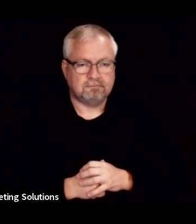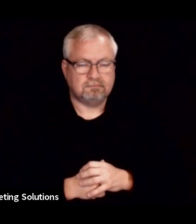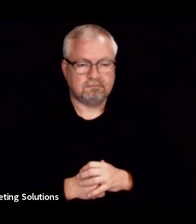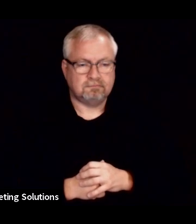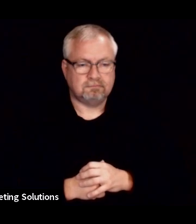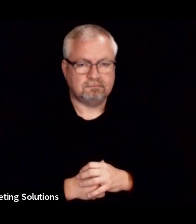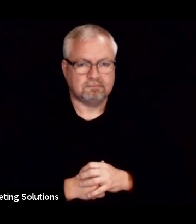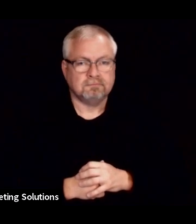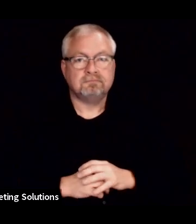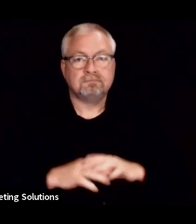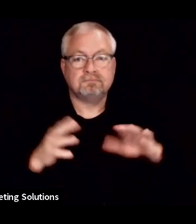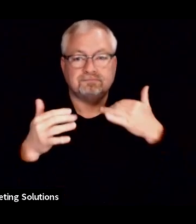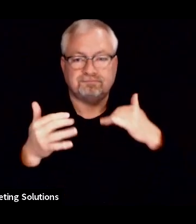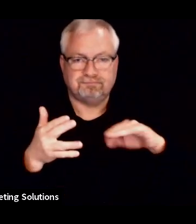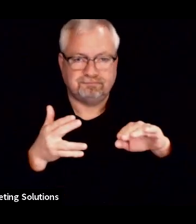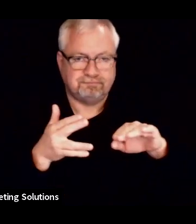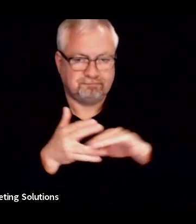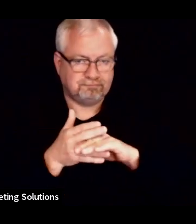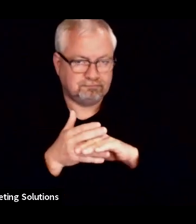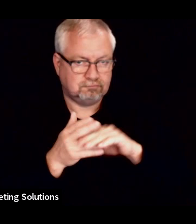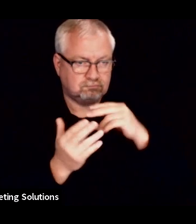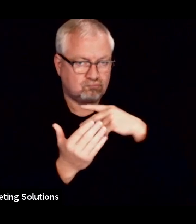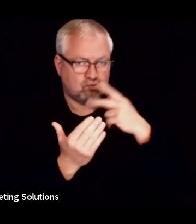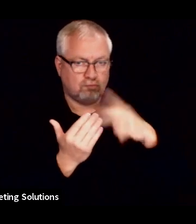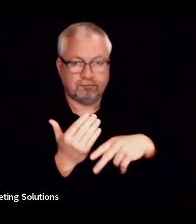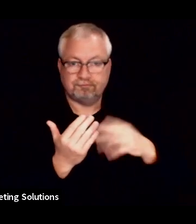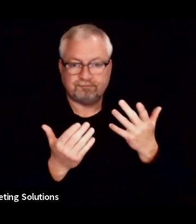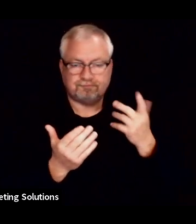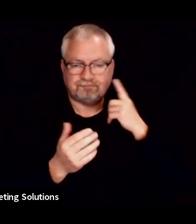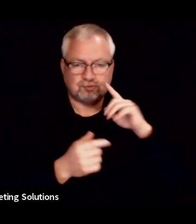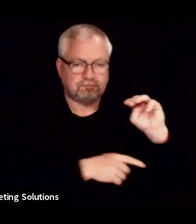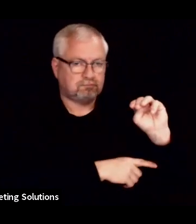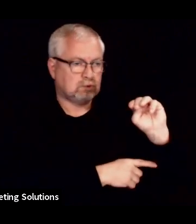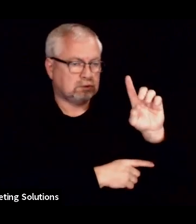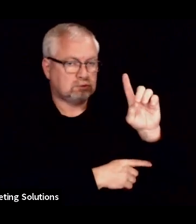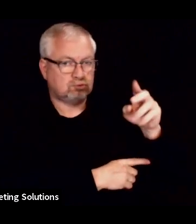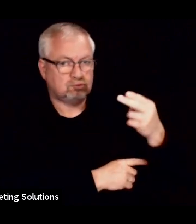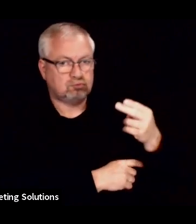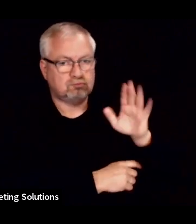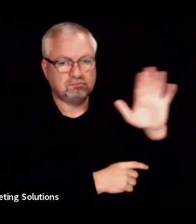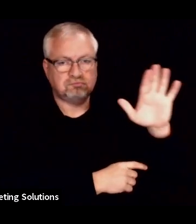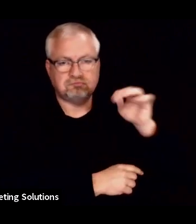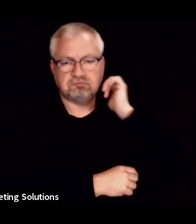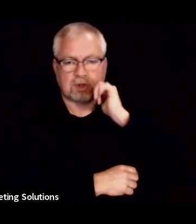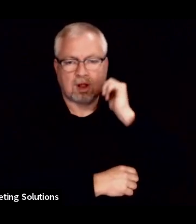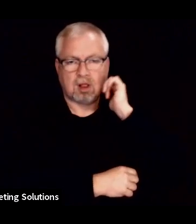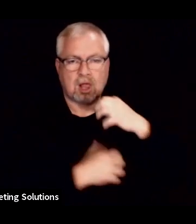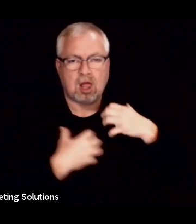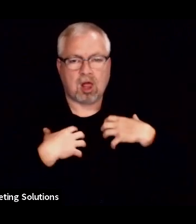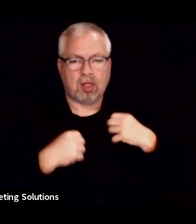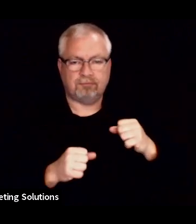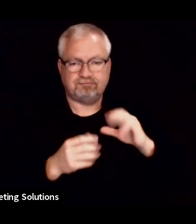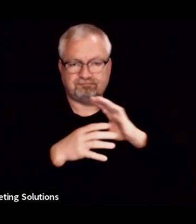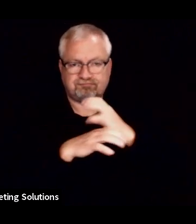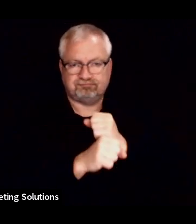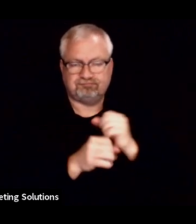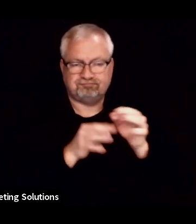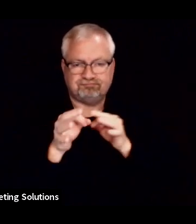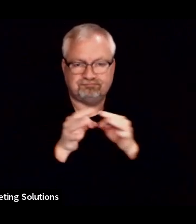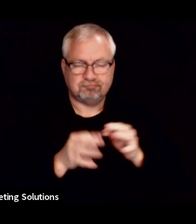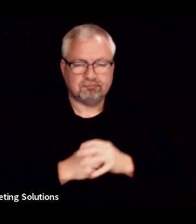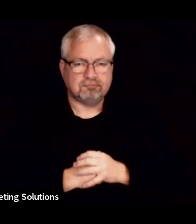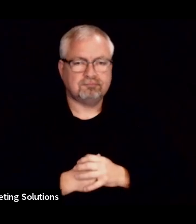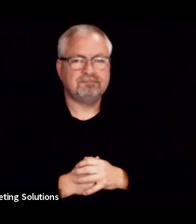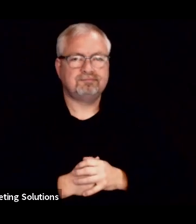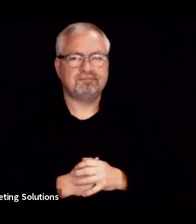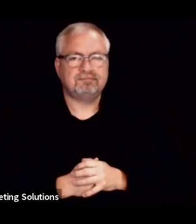We're breaking into programming for the Department of Health's daily COVID-19 briefing. Let's listen in. If you require any further